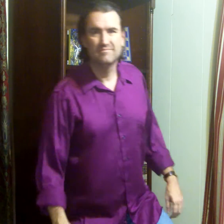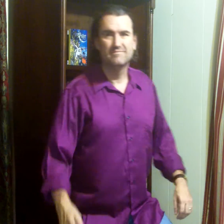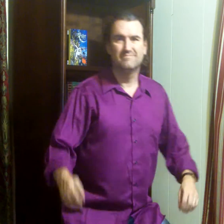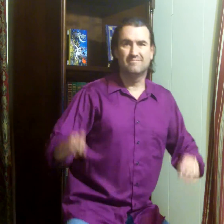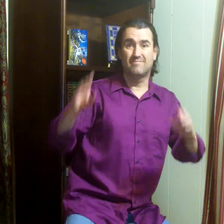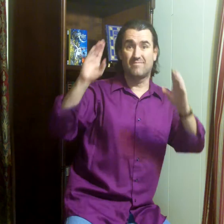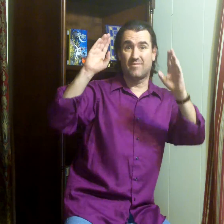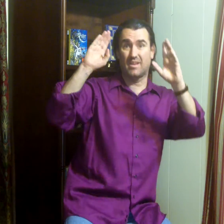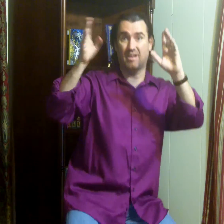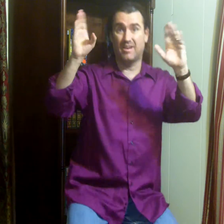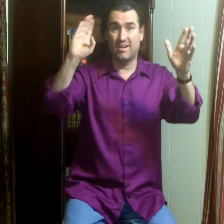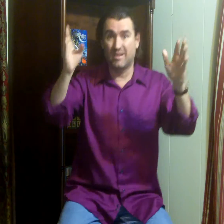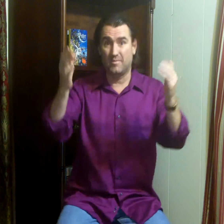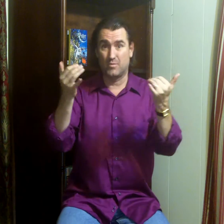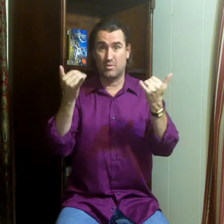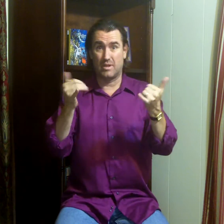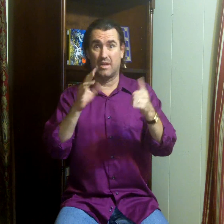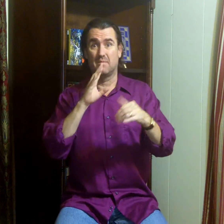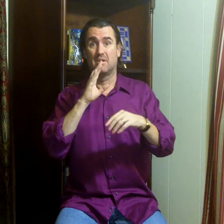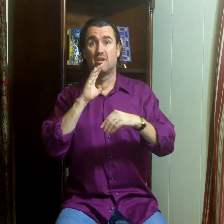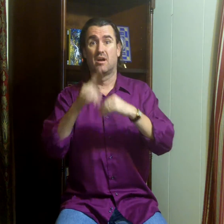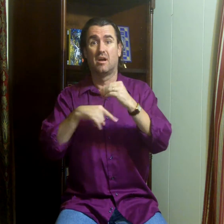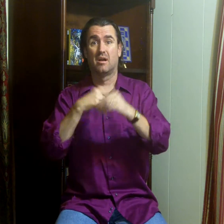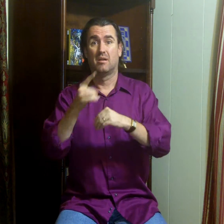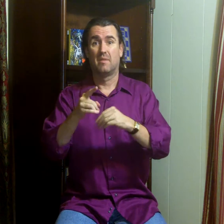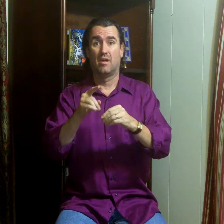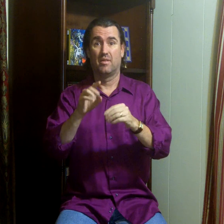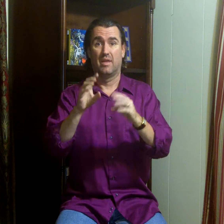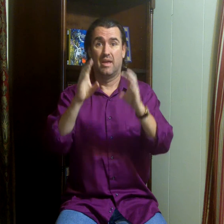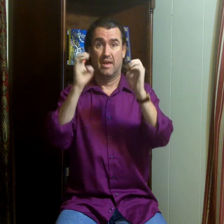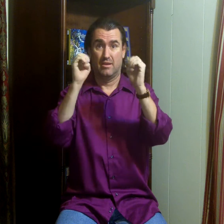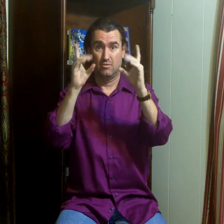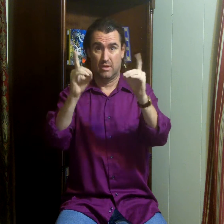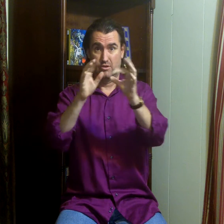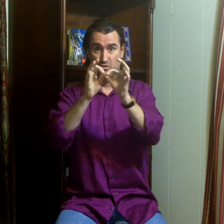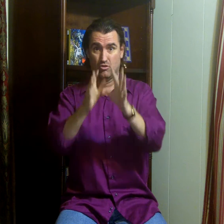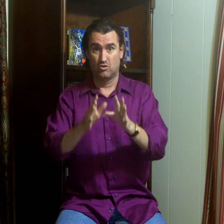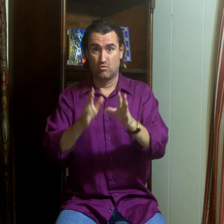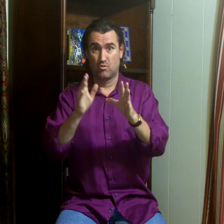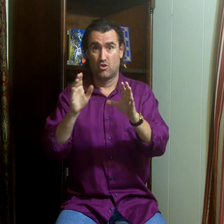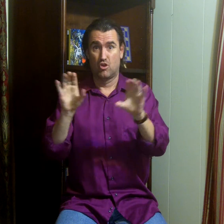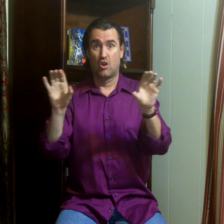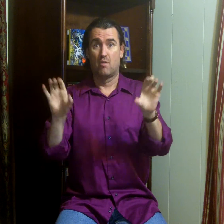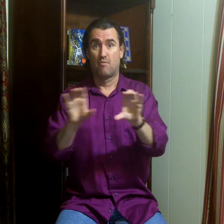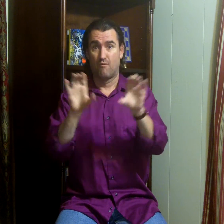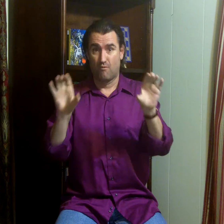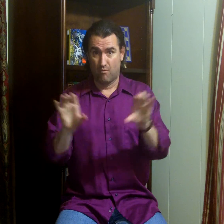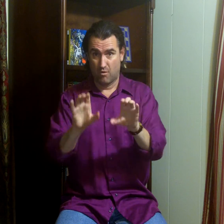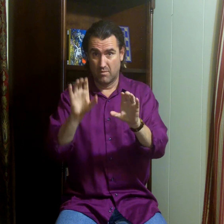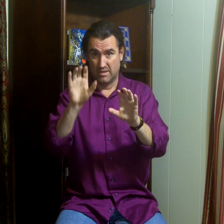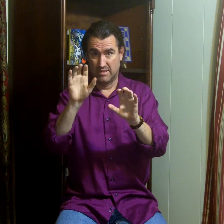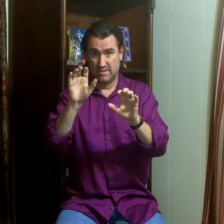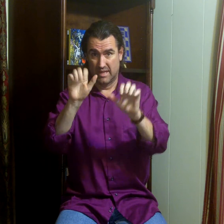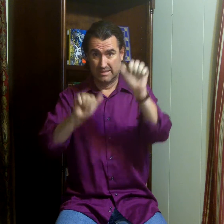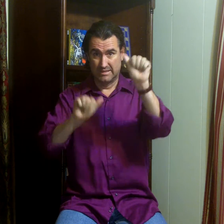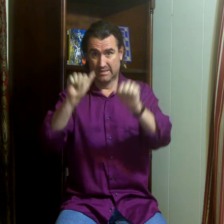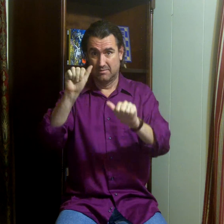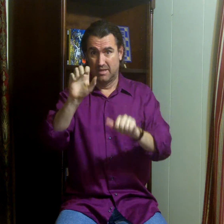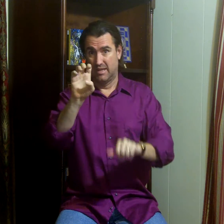everyone. So today I'm going to talk to you about the Educational Interpreter Performance Assessment, or I will refer to it as the EIPA,